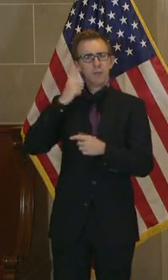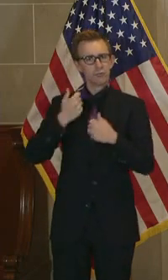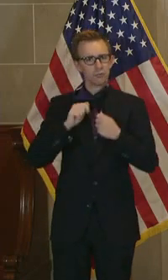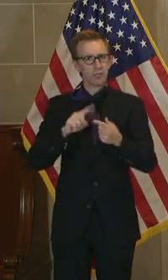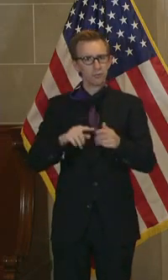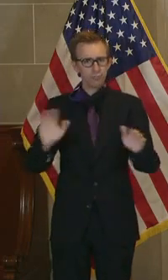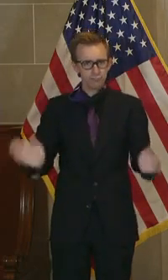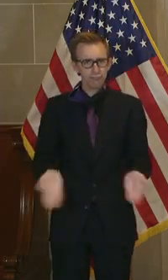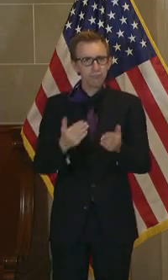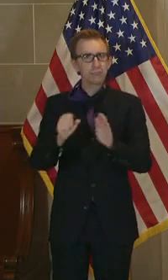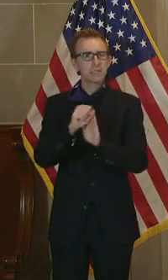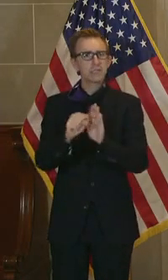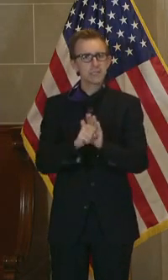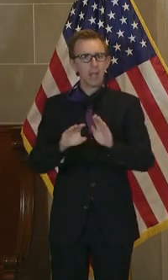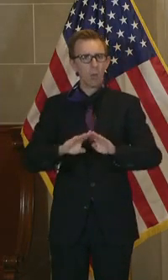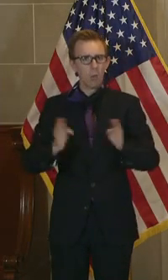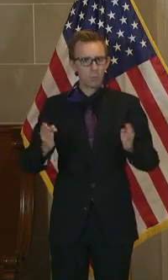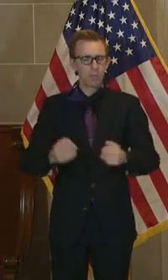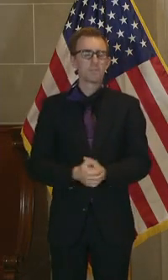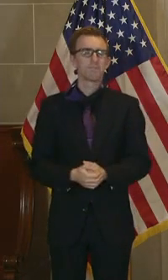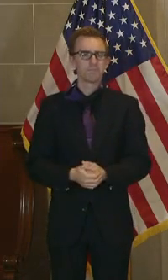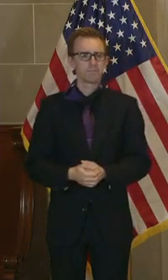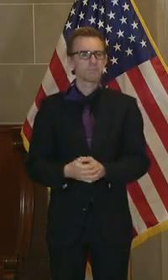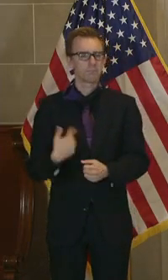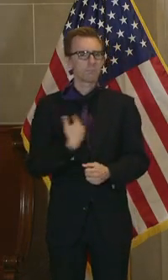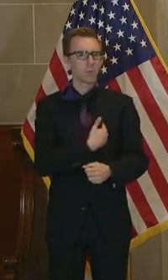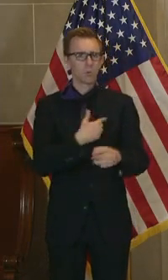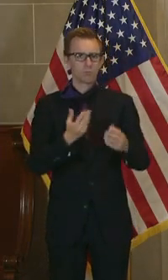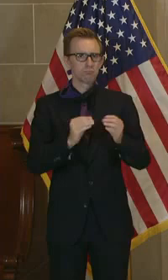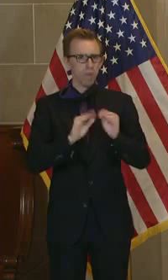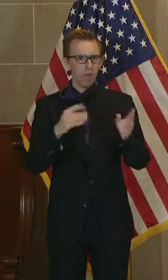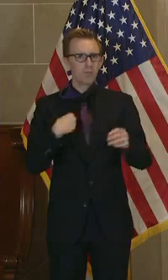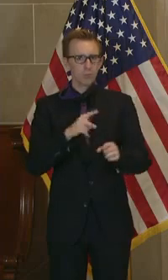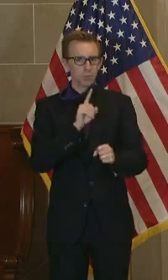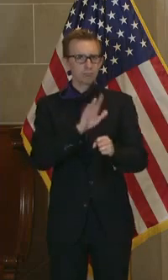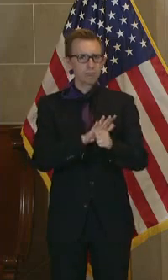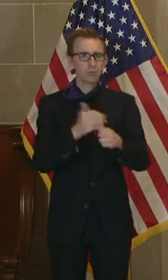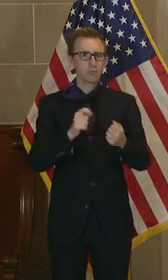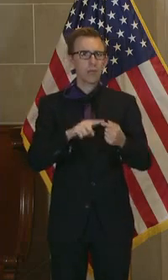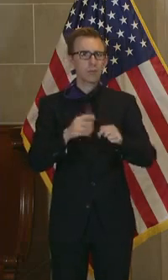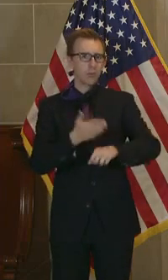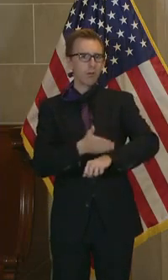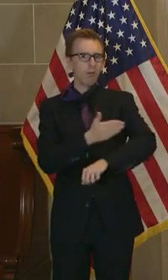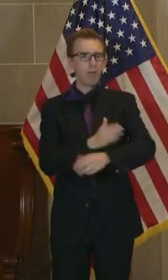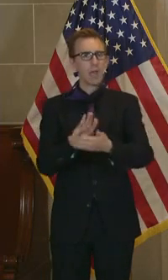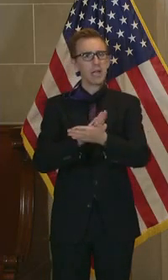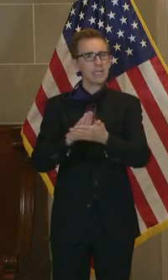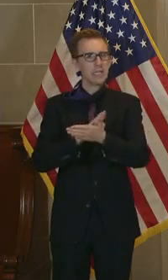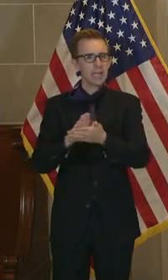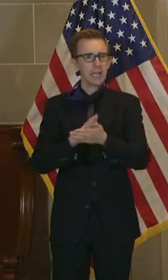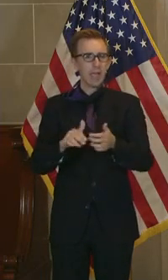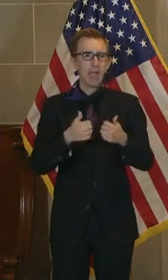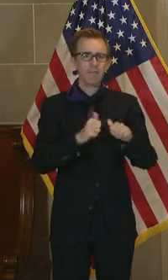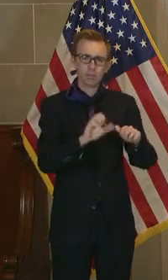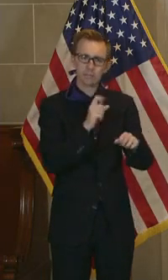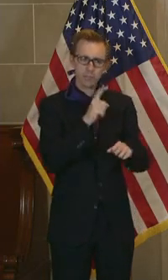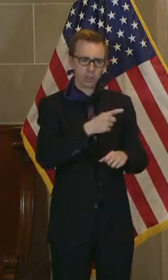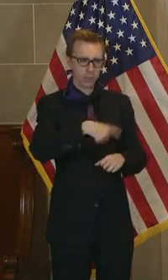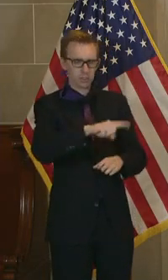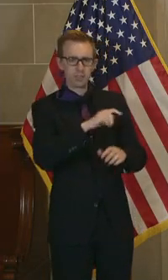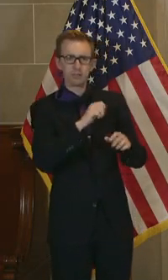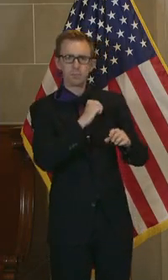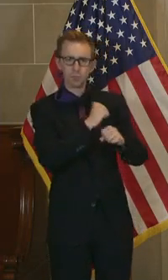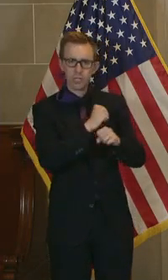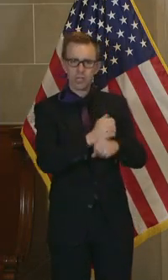the state. It goes without saying that we're committed to stepping up our game on our cleaning efforts to make sure that we do everything we can to protect